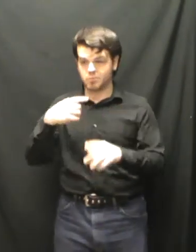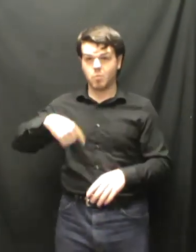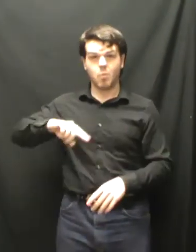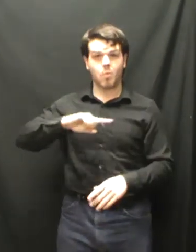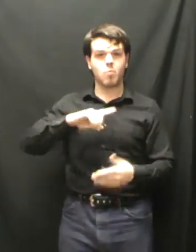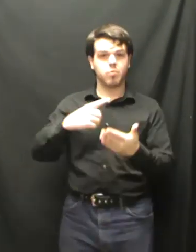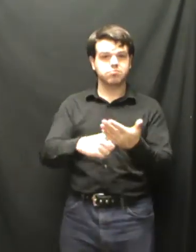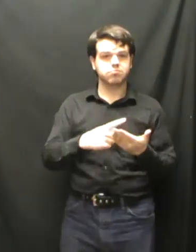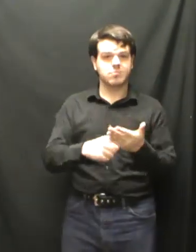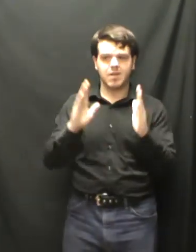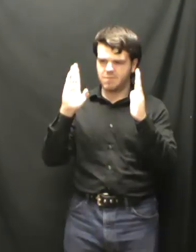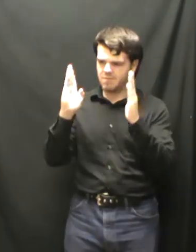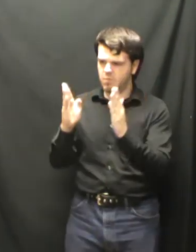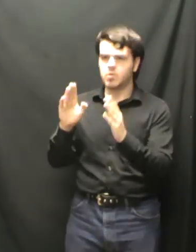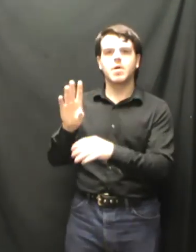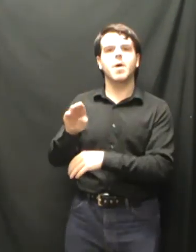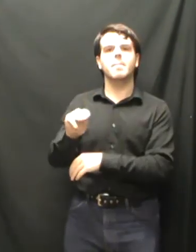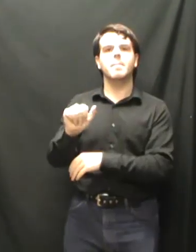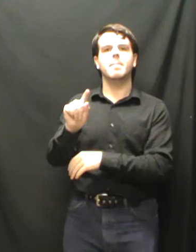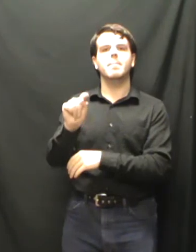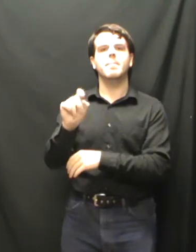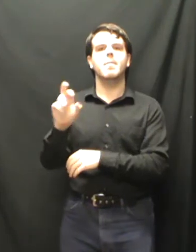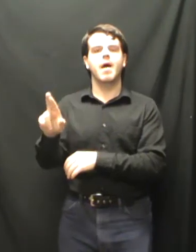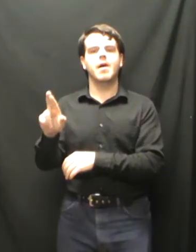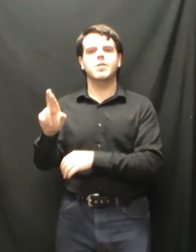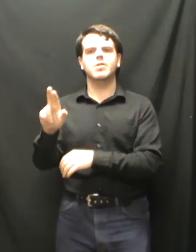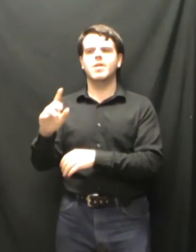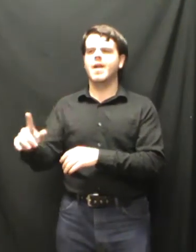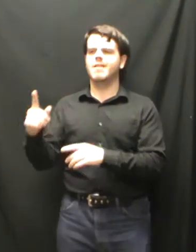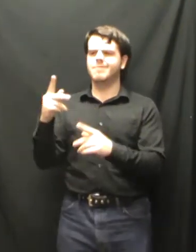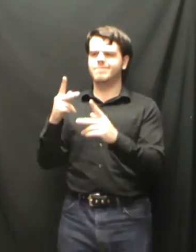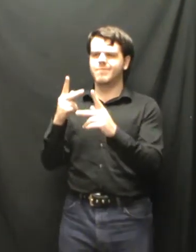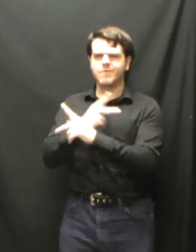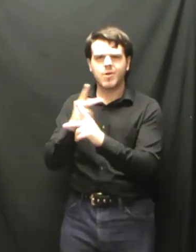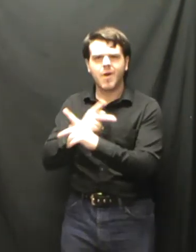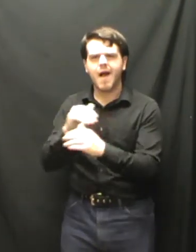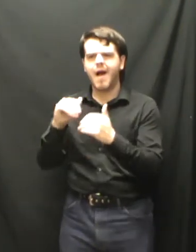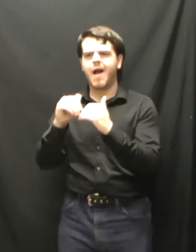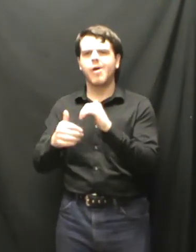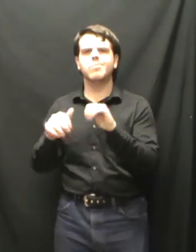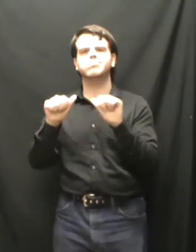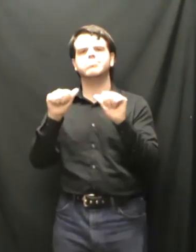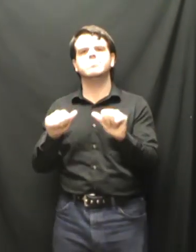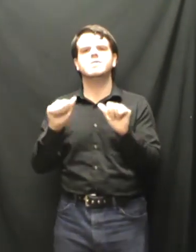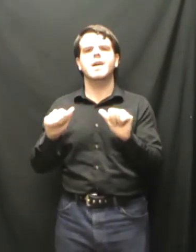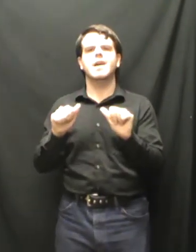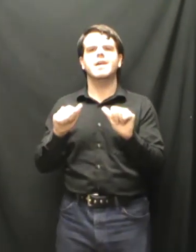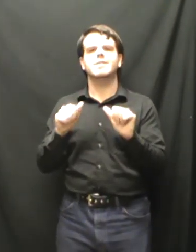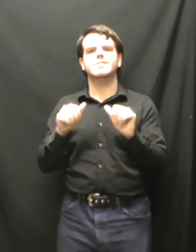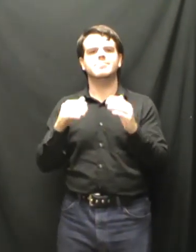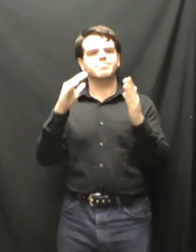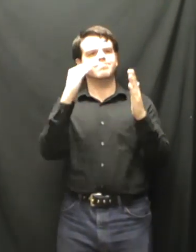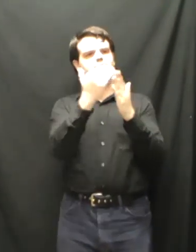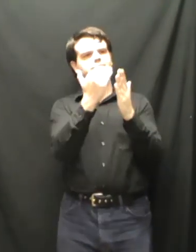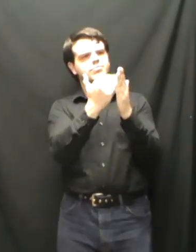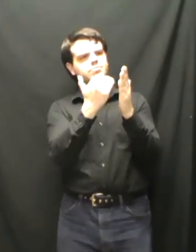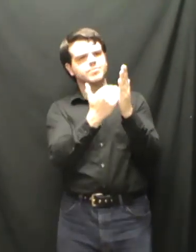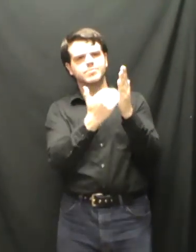to look now at how we can classify matter, having looked at some of the properties of matter, and we'll have a